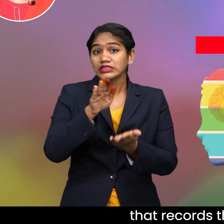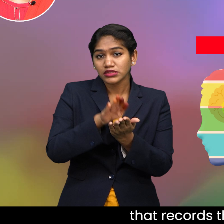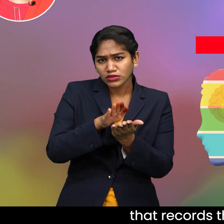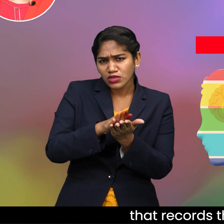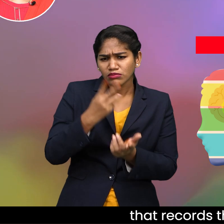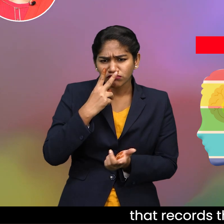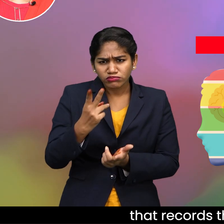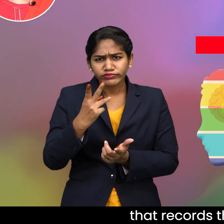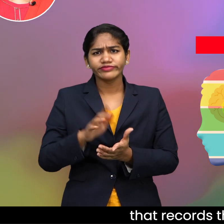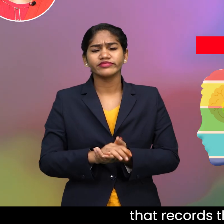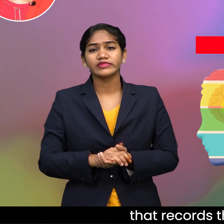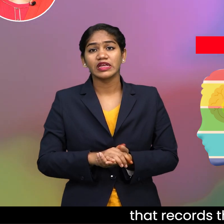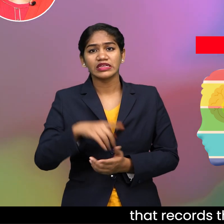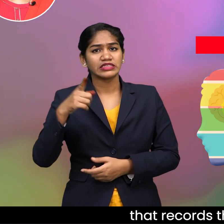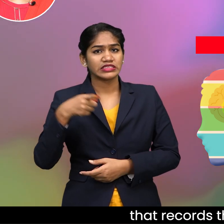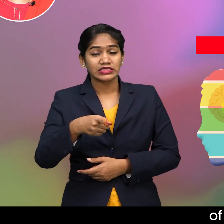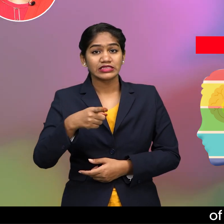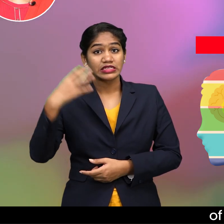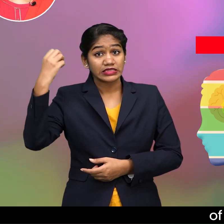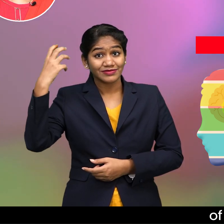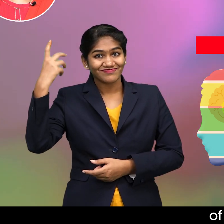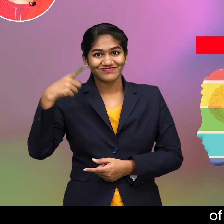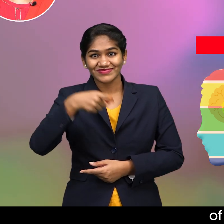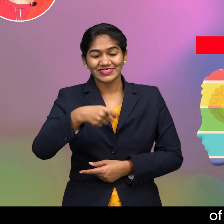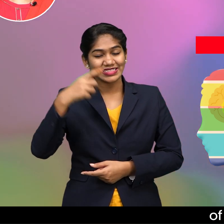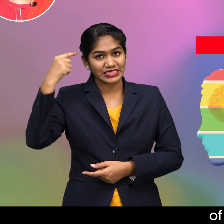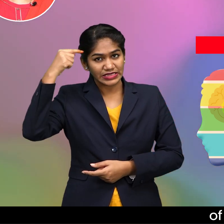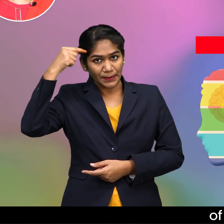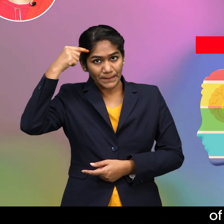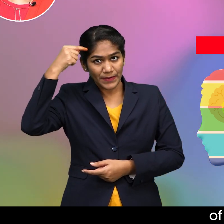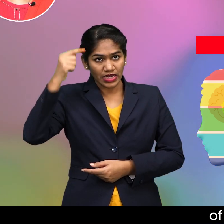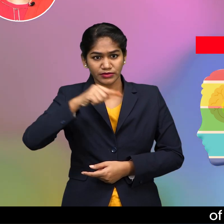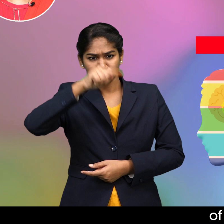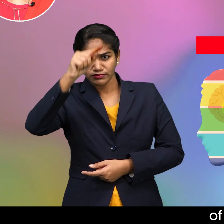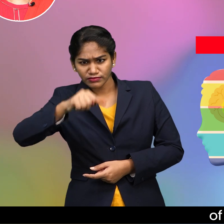that records the electrical impulses of the brain.